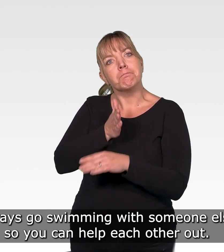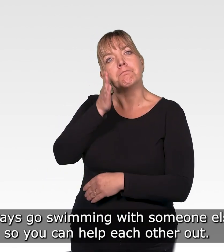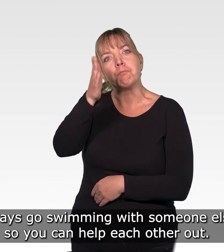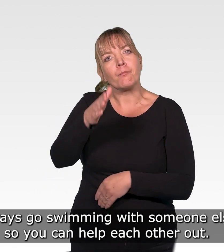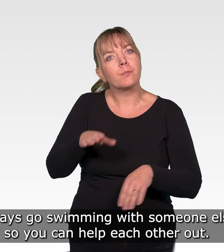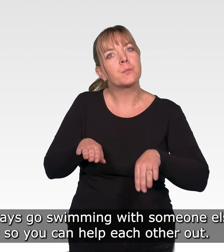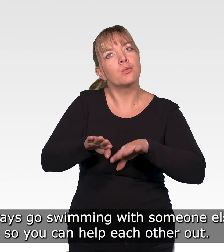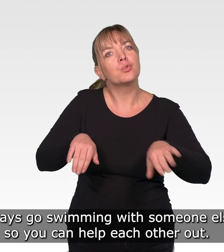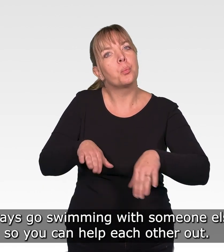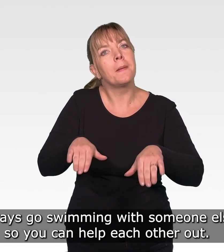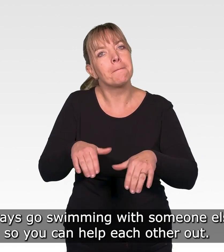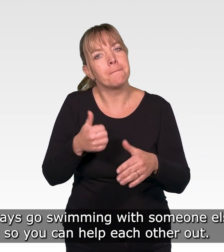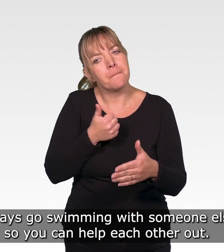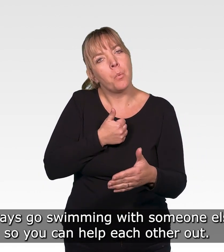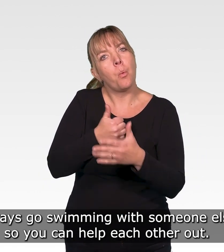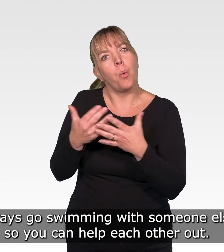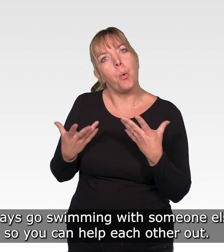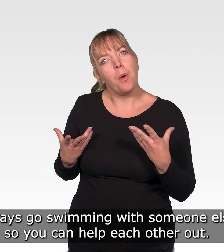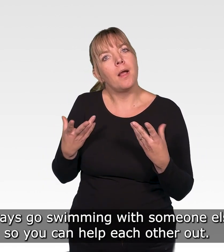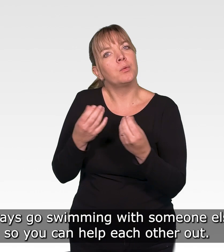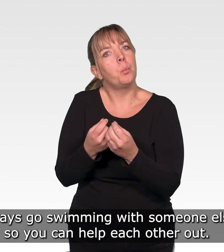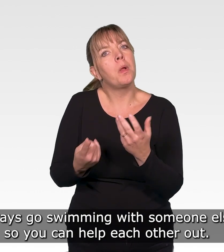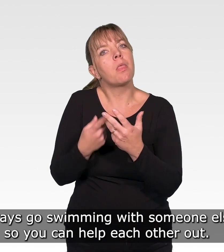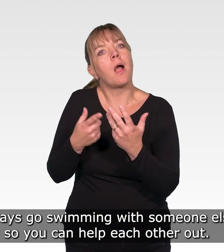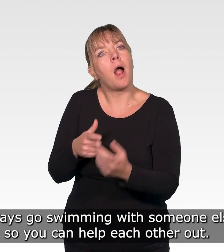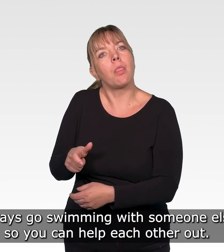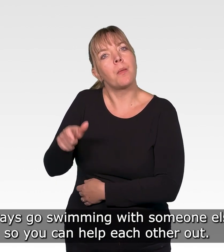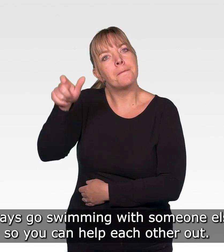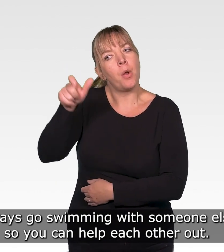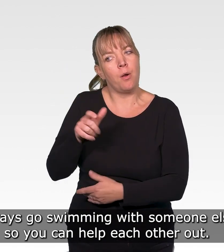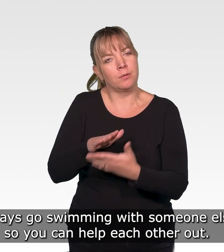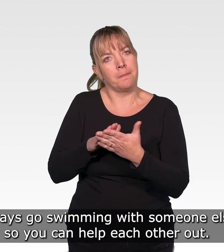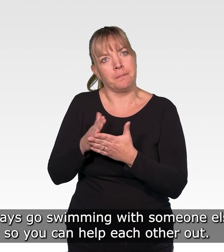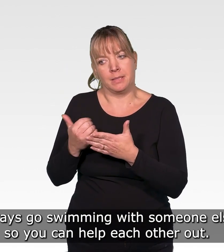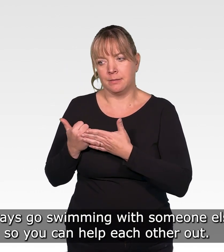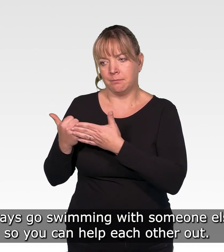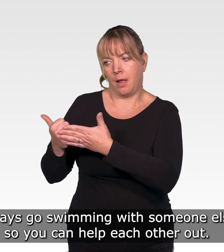Always go swimming with someone else so you can help each other out.